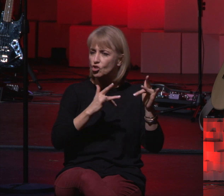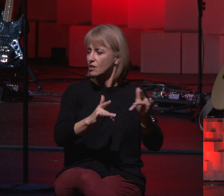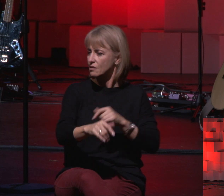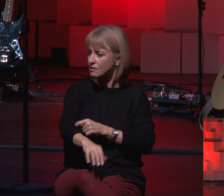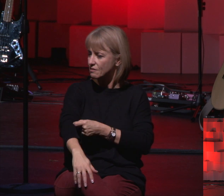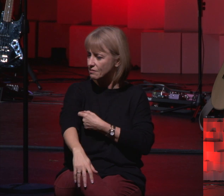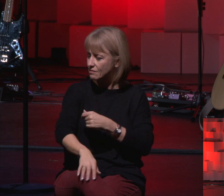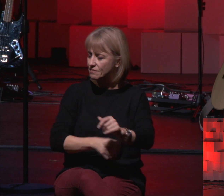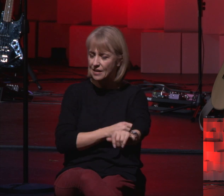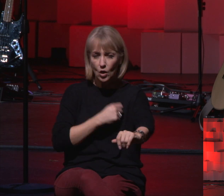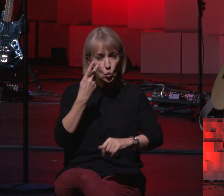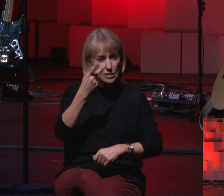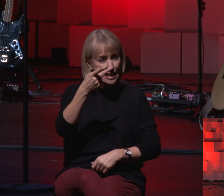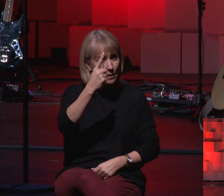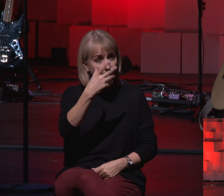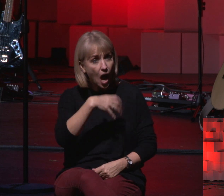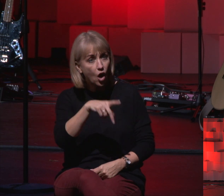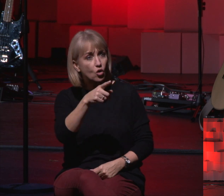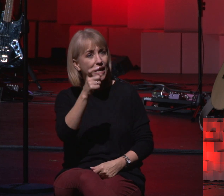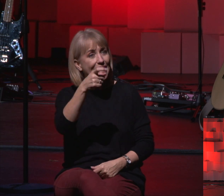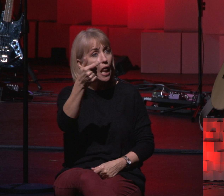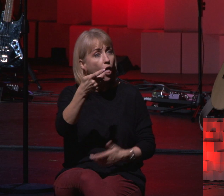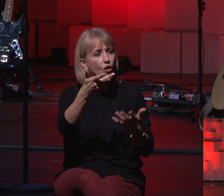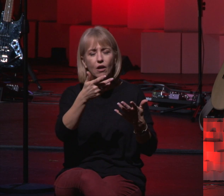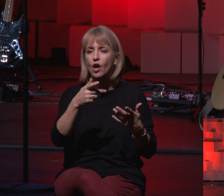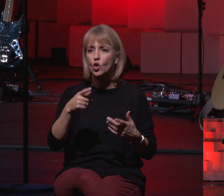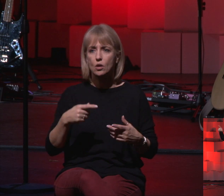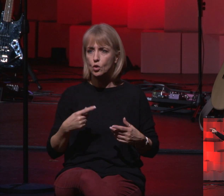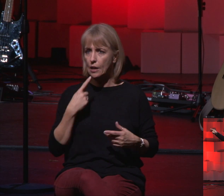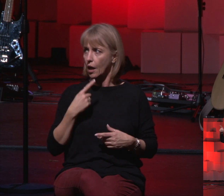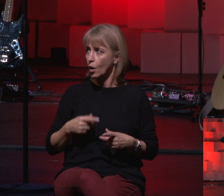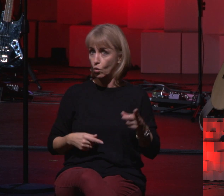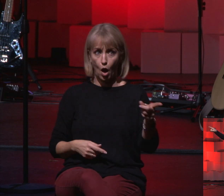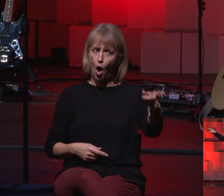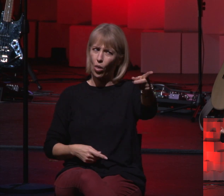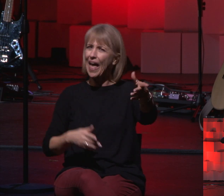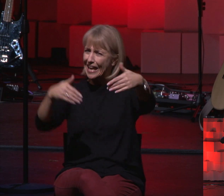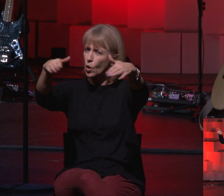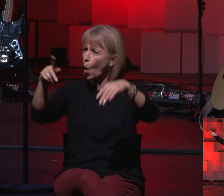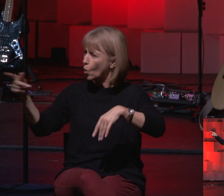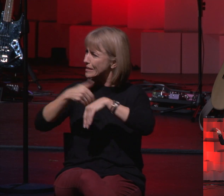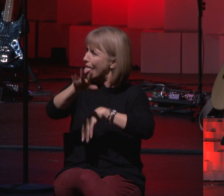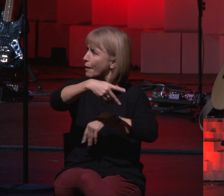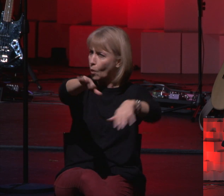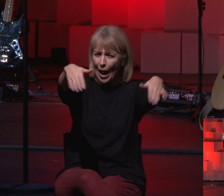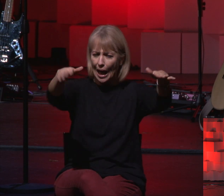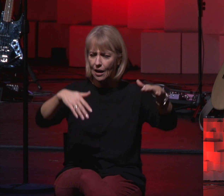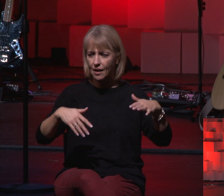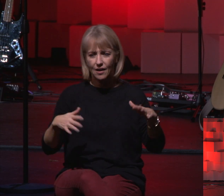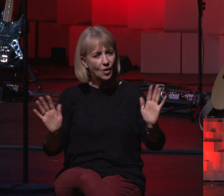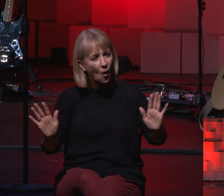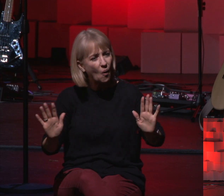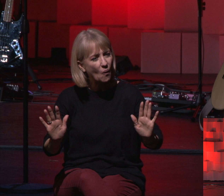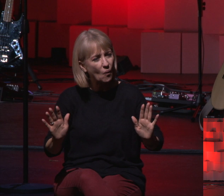there who are hungry, who need something else, don't be the disciples and say, they need to go get some help somewhere and send them down the road. But